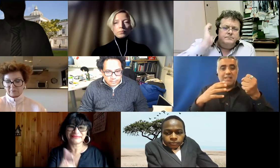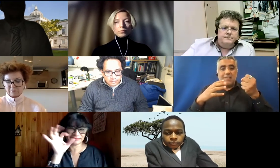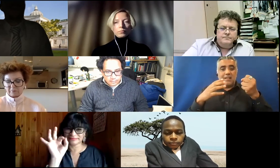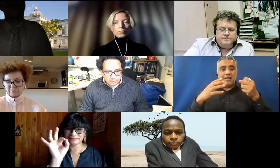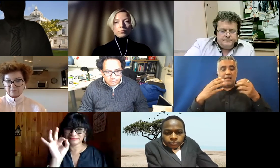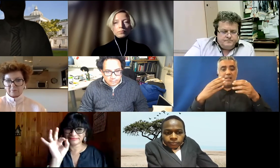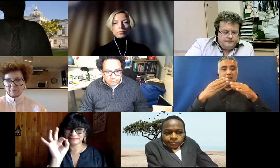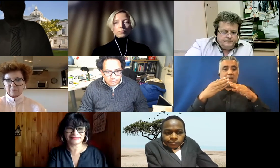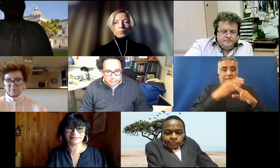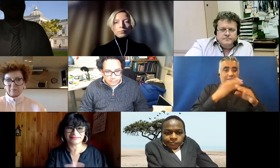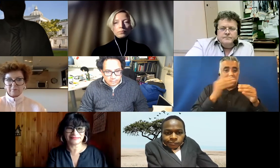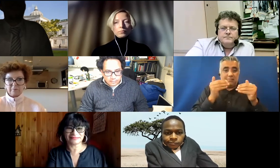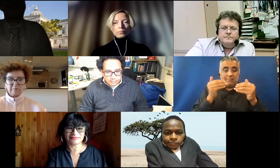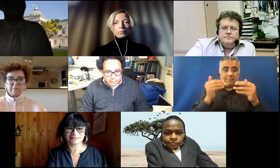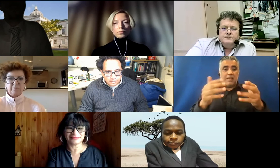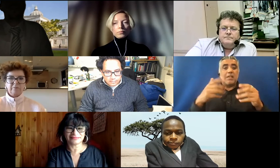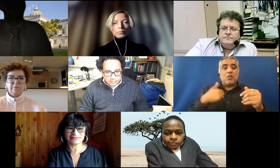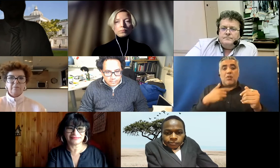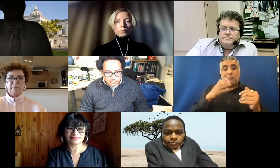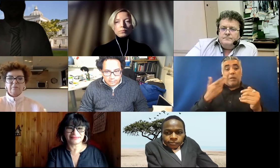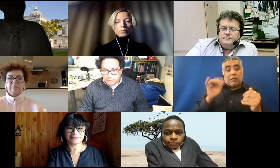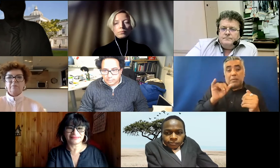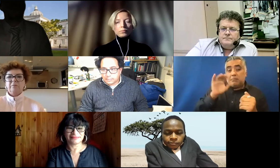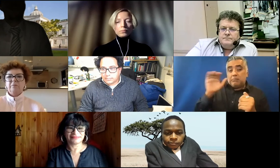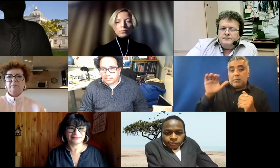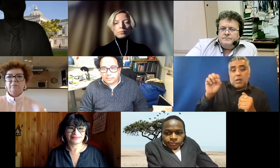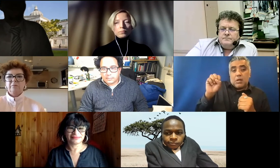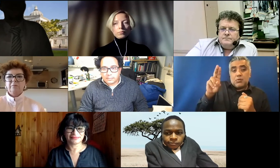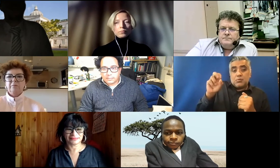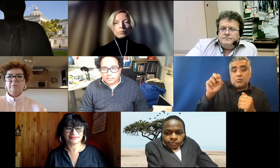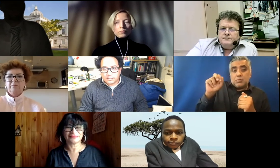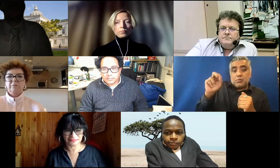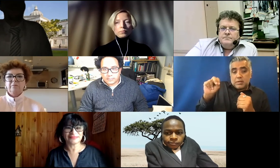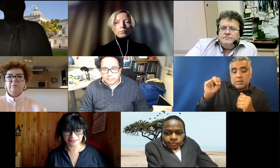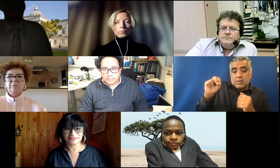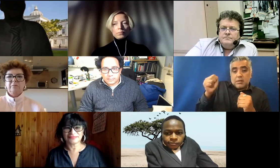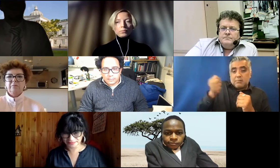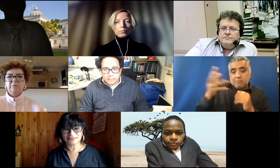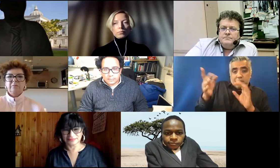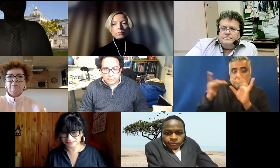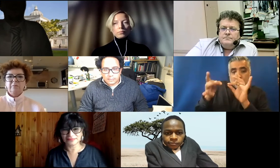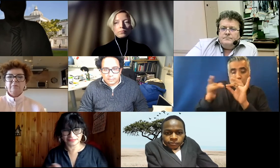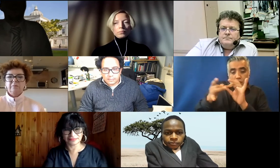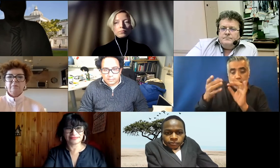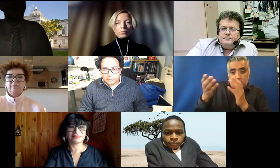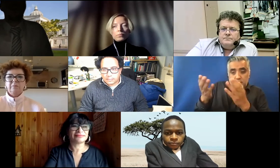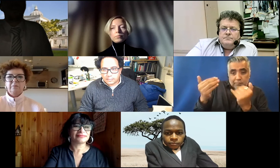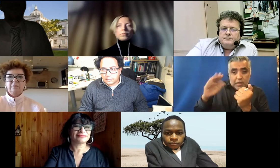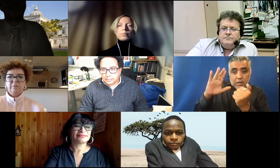there, I would like to just offer Susan as well a few minutes to mention, you know, as in